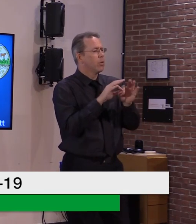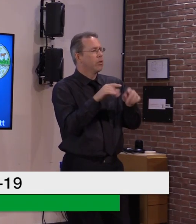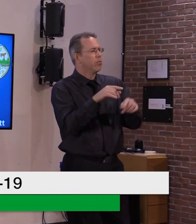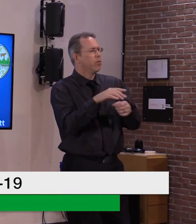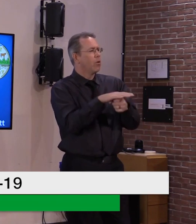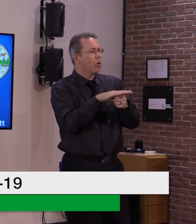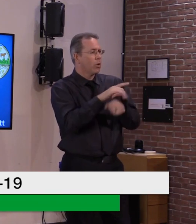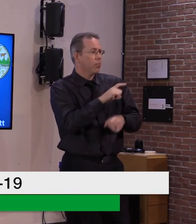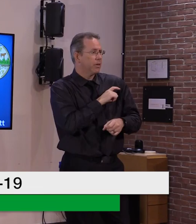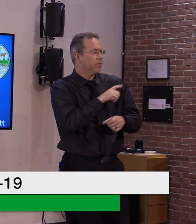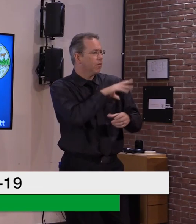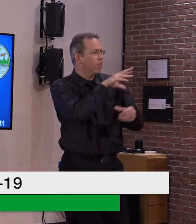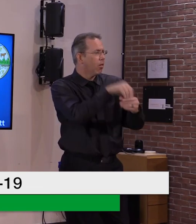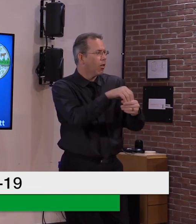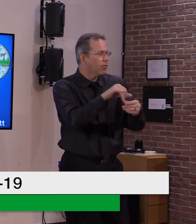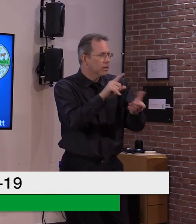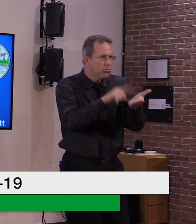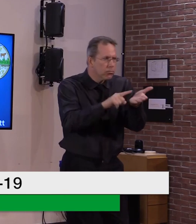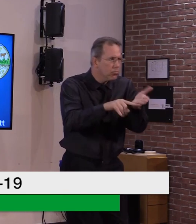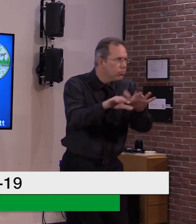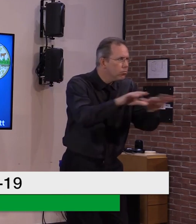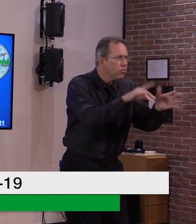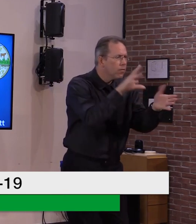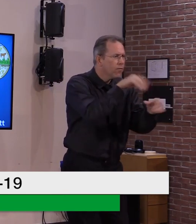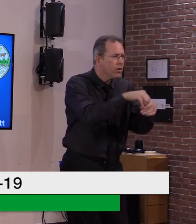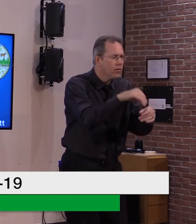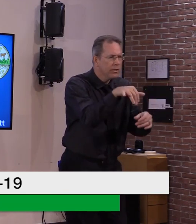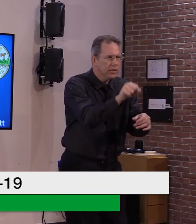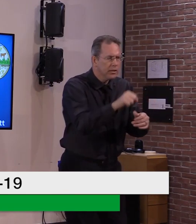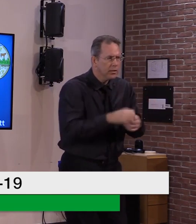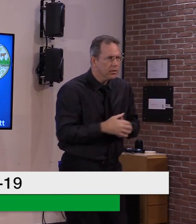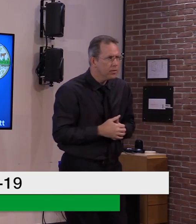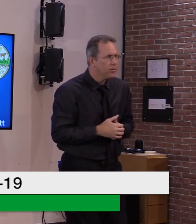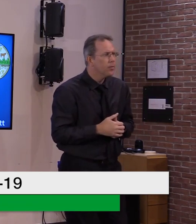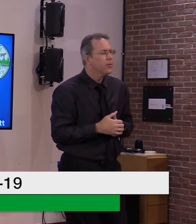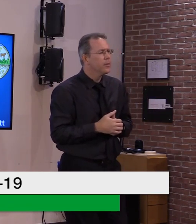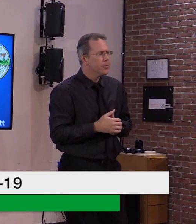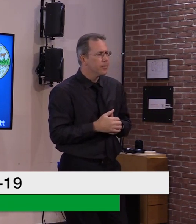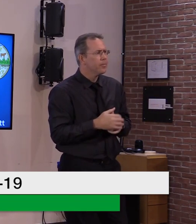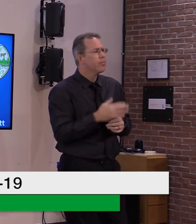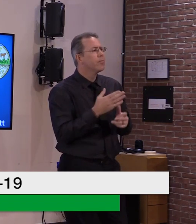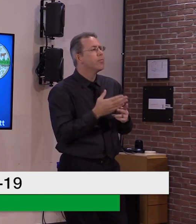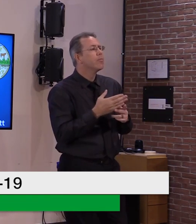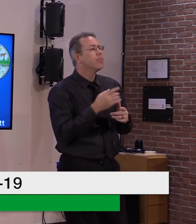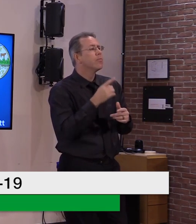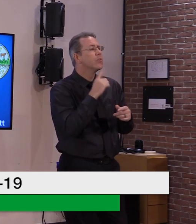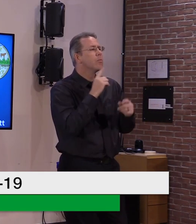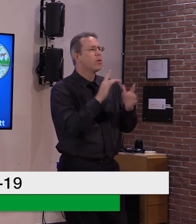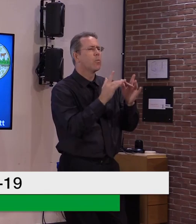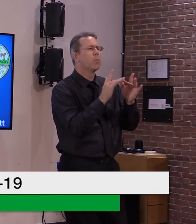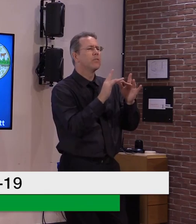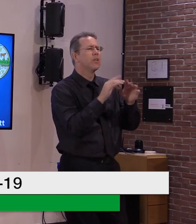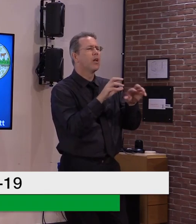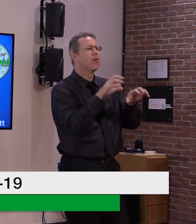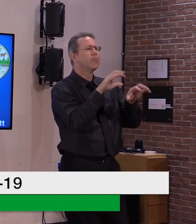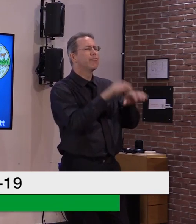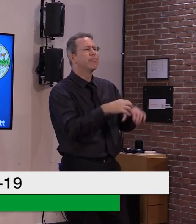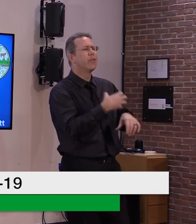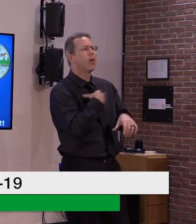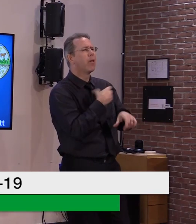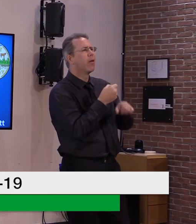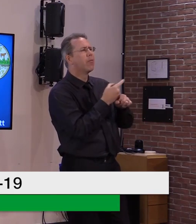relative to what's coming through the portal and going out to law enforcement agencies those are not a point in